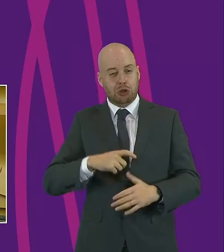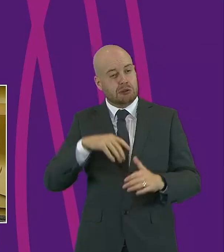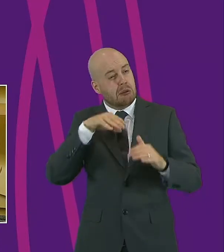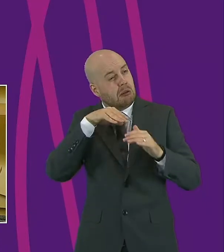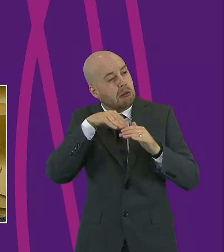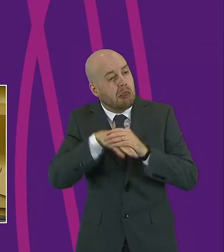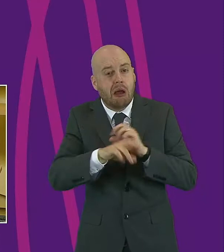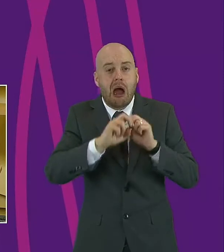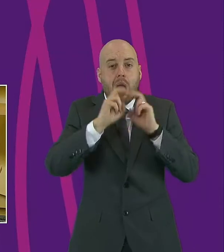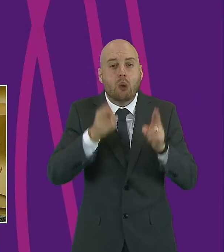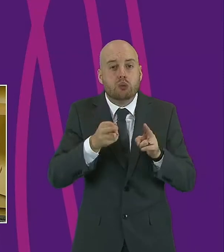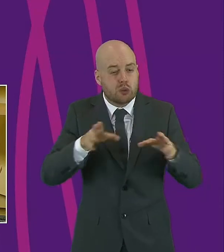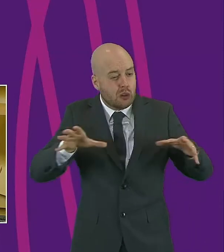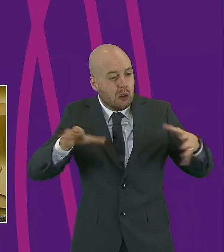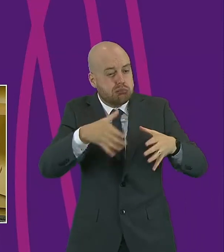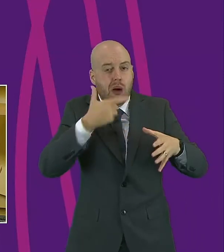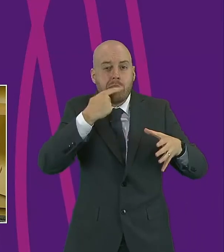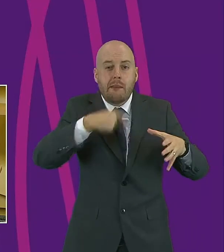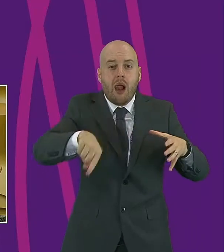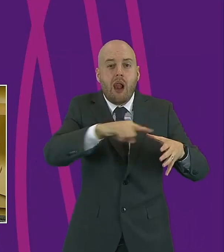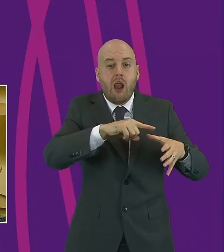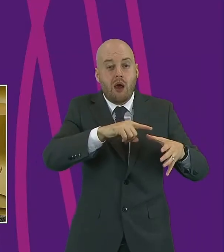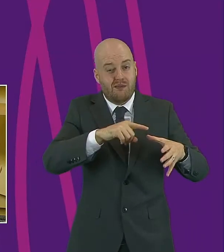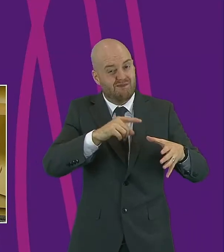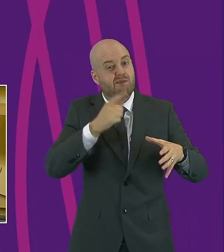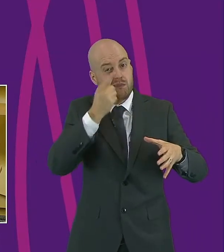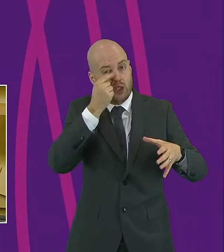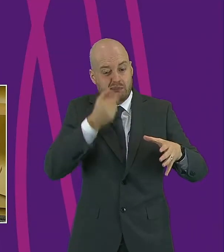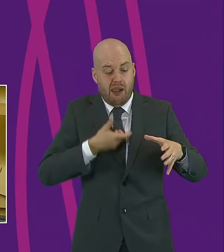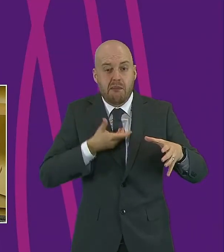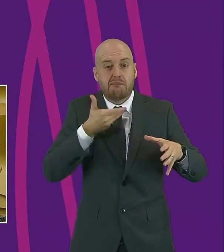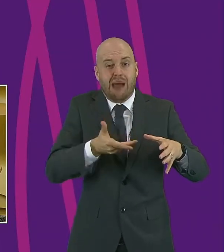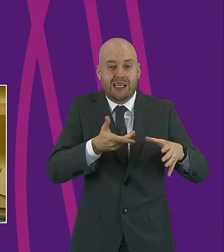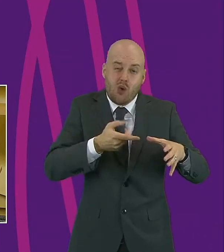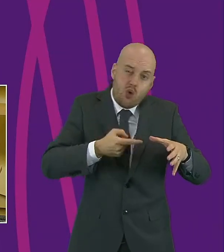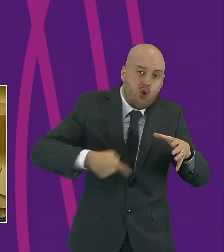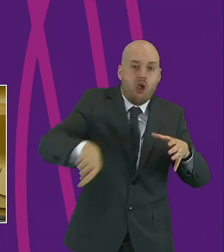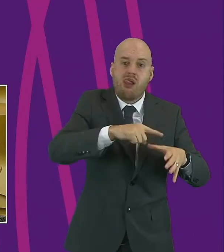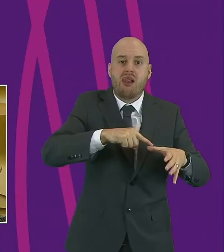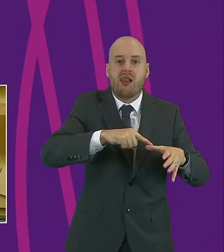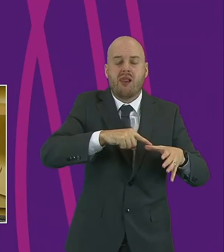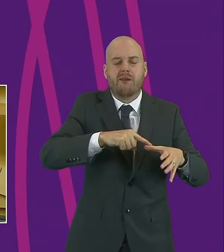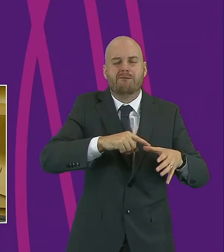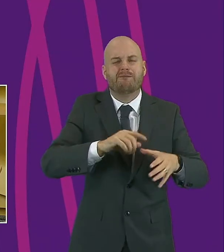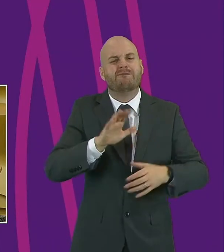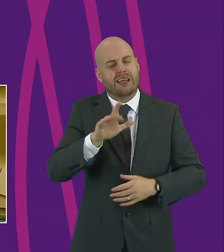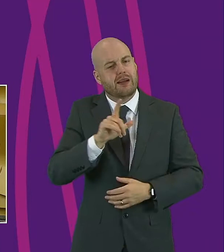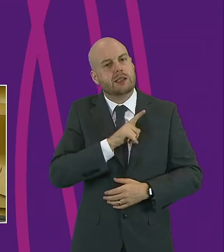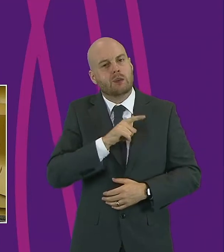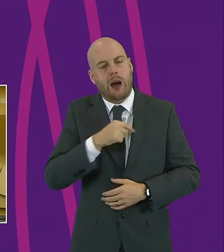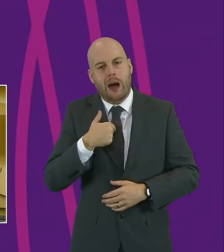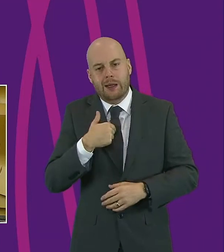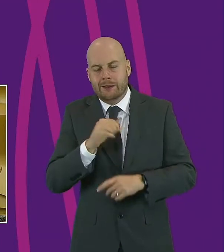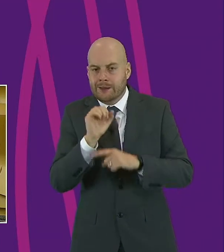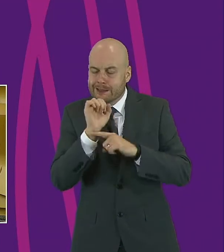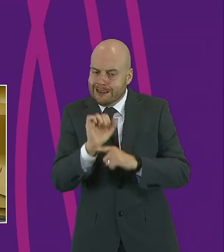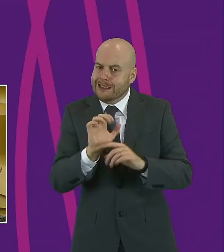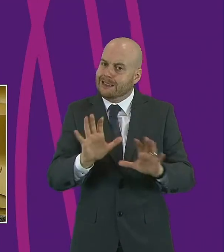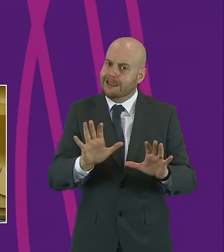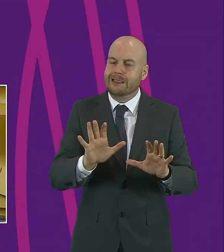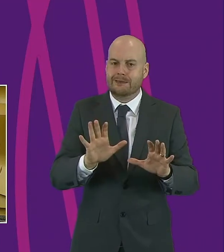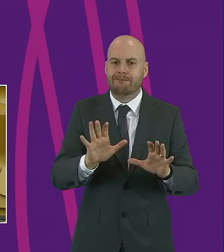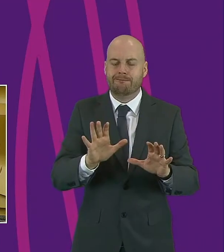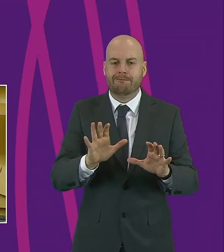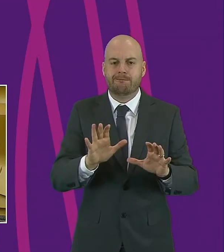high likelihood that most people at the event get the virus. That is why we advise strict limits on indoor gatherings.